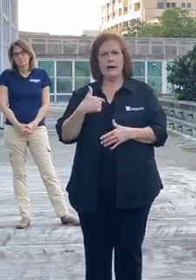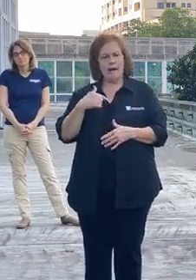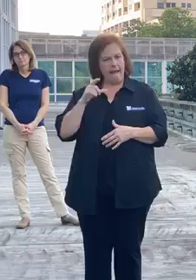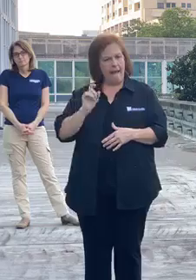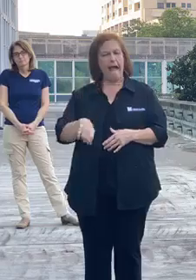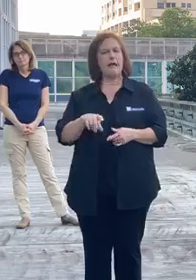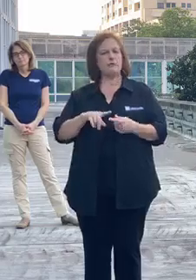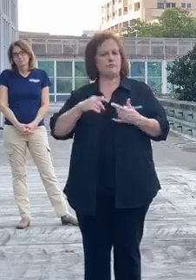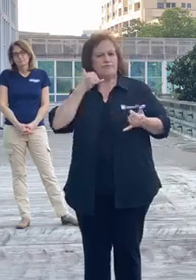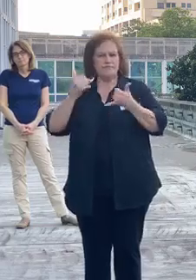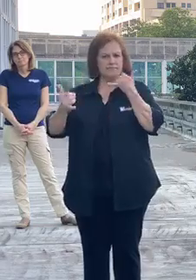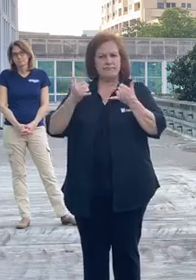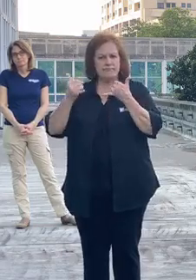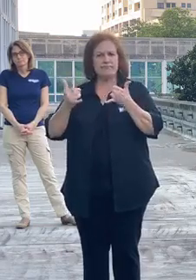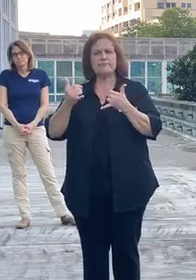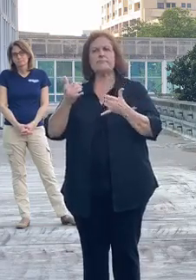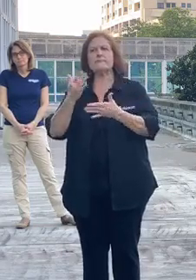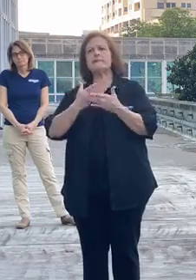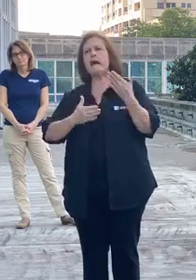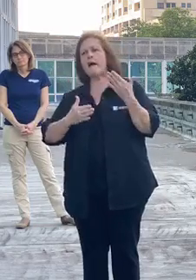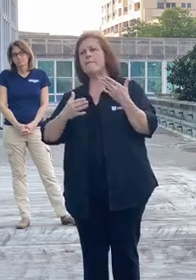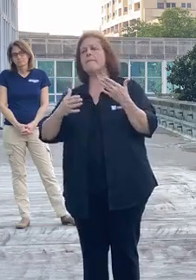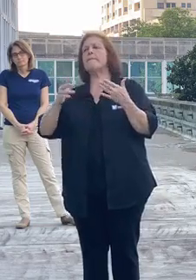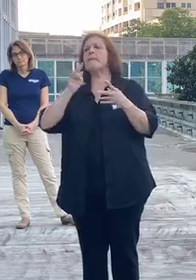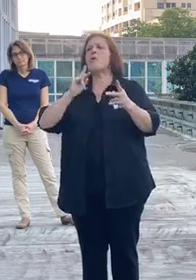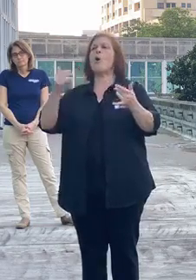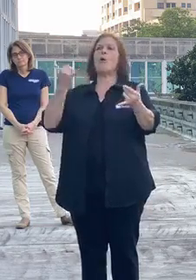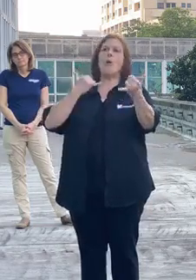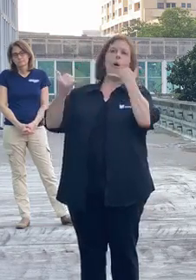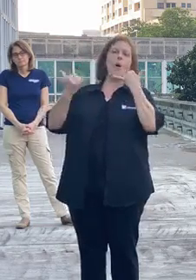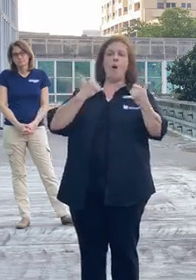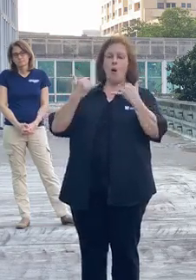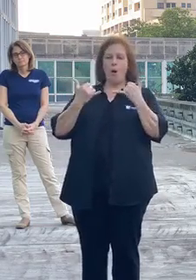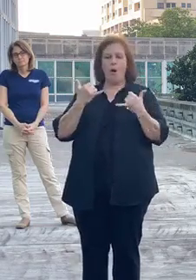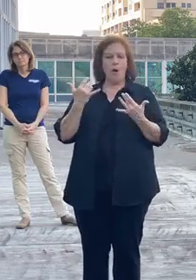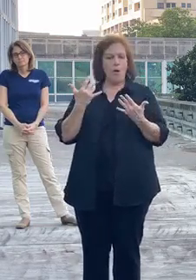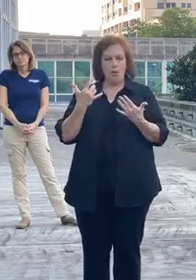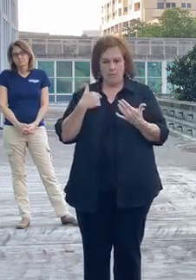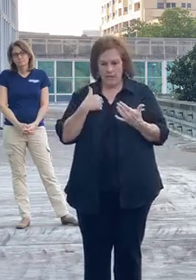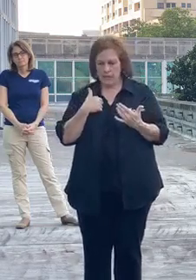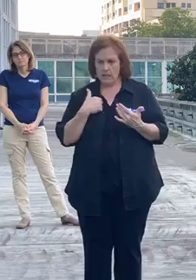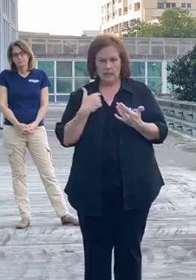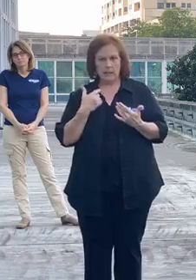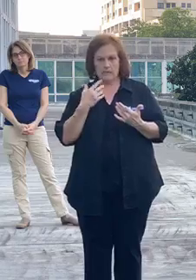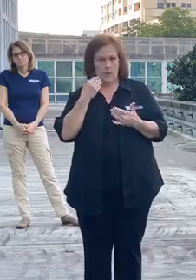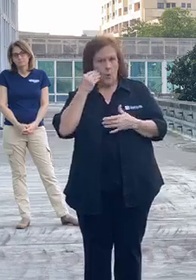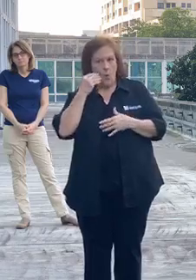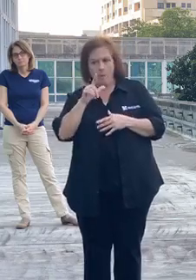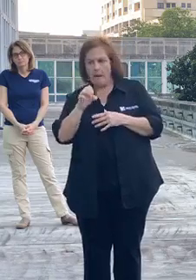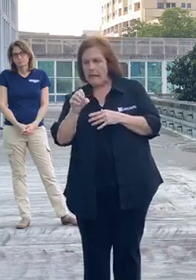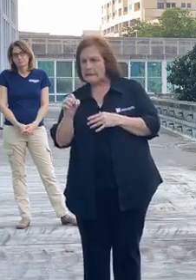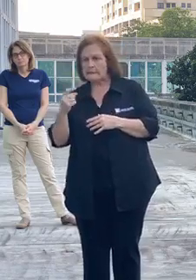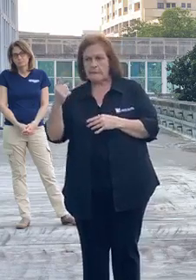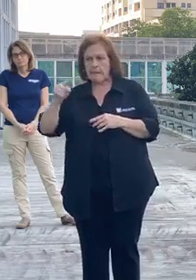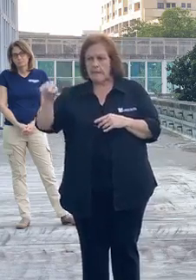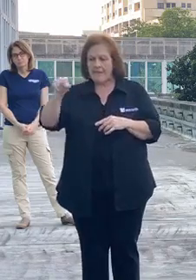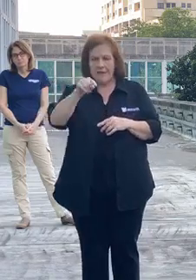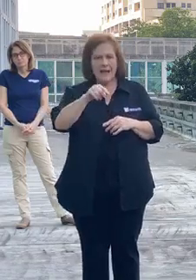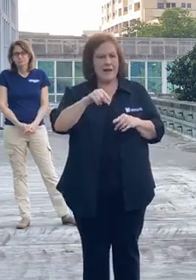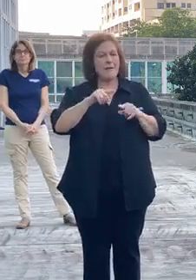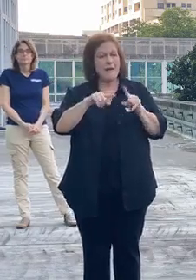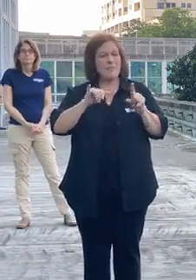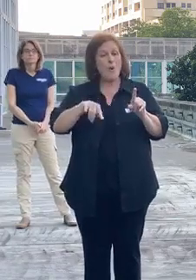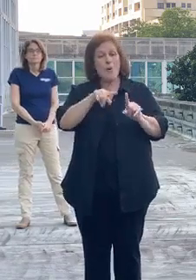some calls by some residents kind of upset that our homeless are near them. But they are our